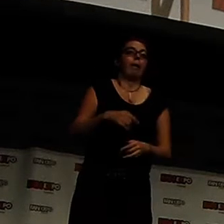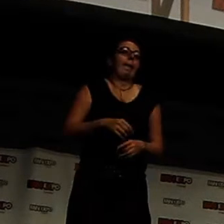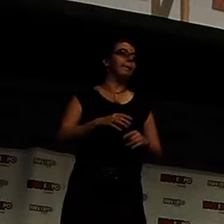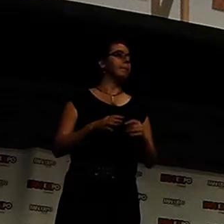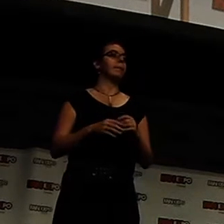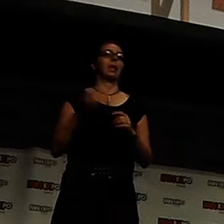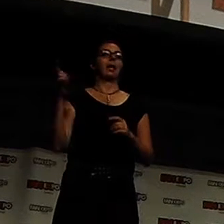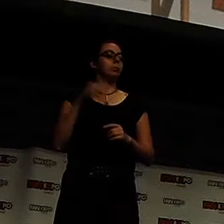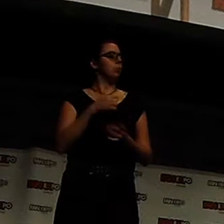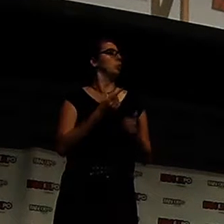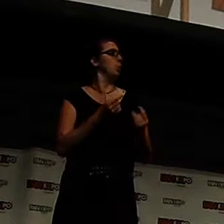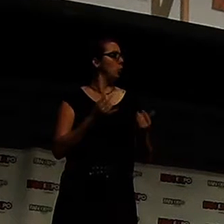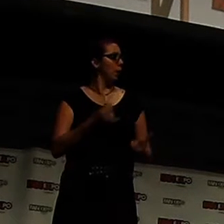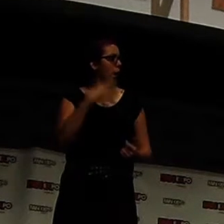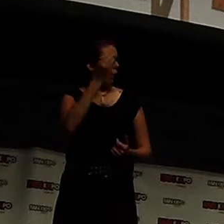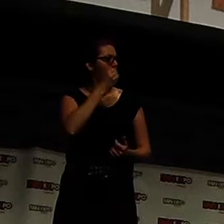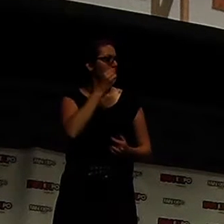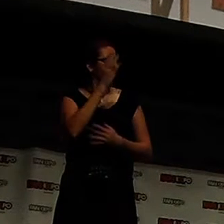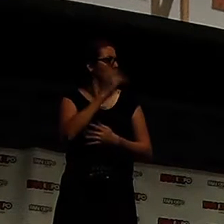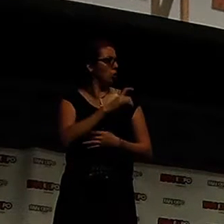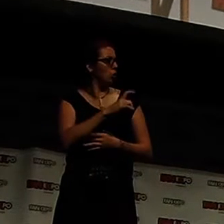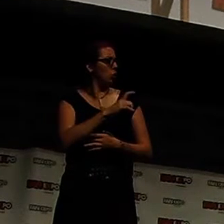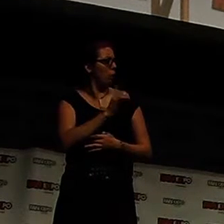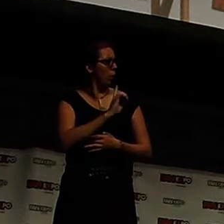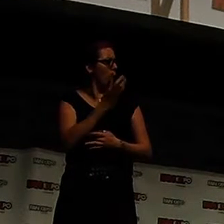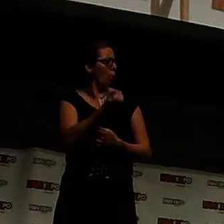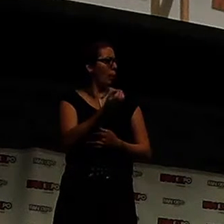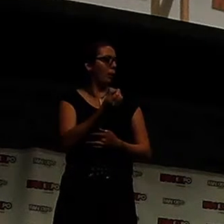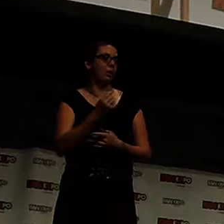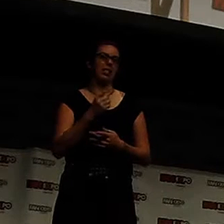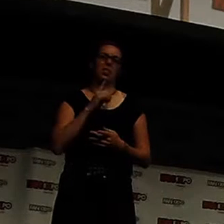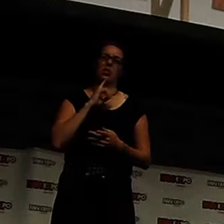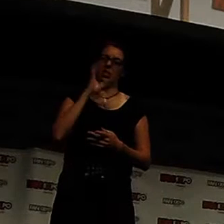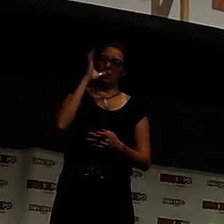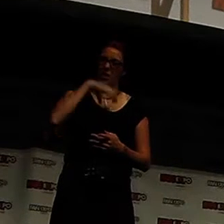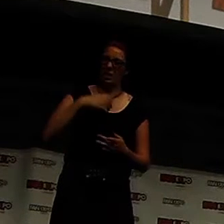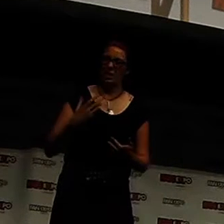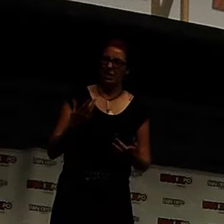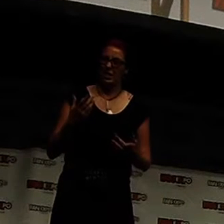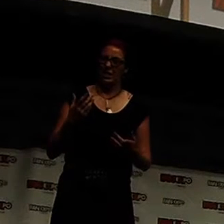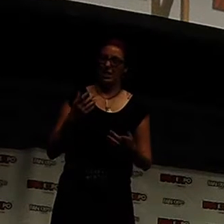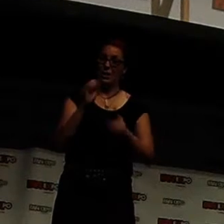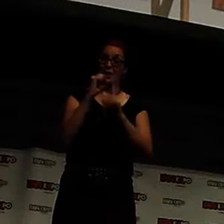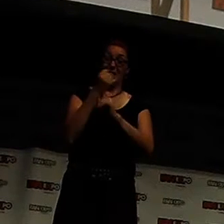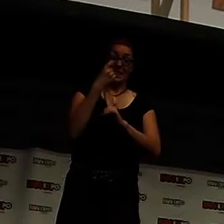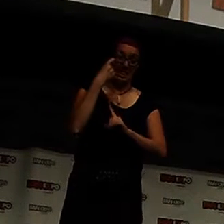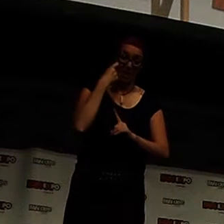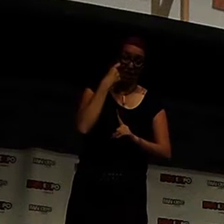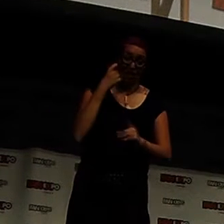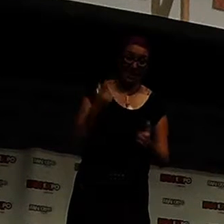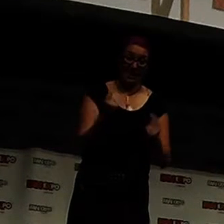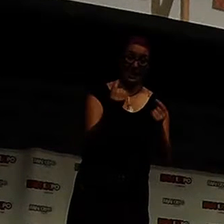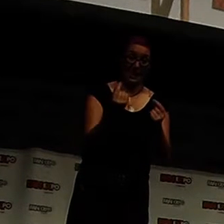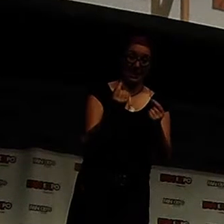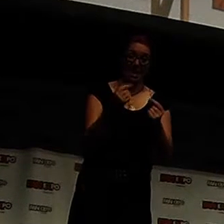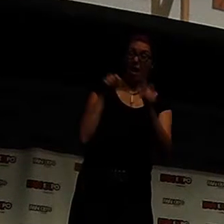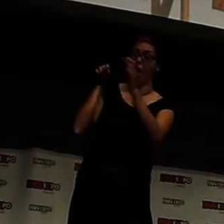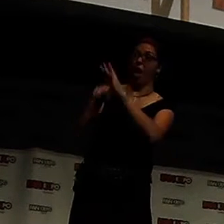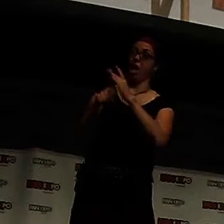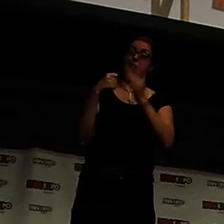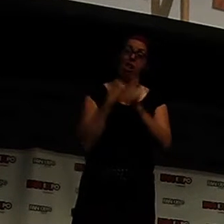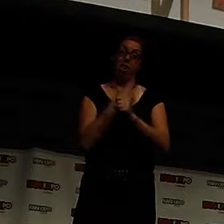is like a whole comedy, I think, between the scenes when, you know, everybody says cut and everybody just chills out for a minute and you're hanging out with the Daleks and